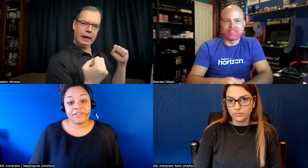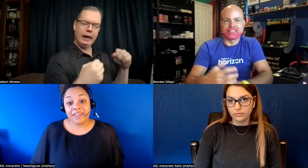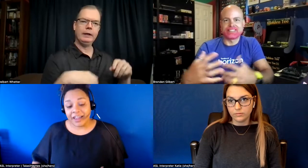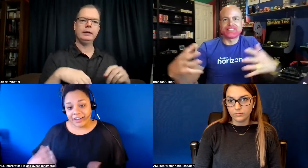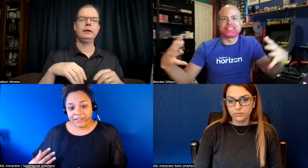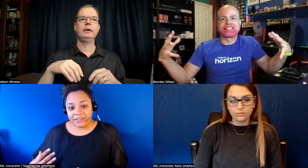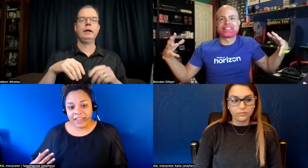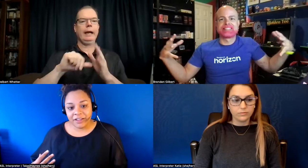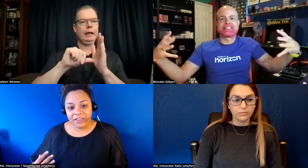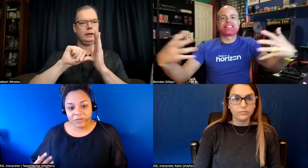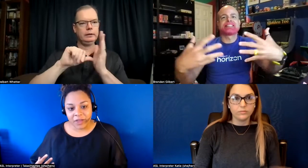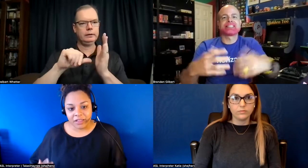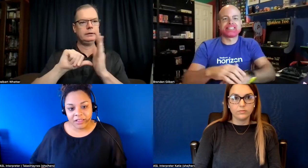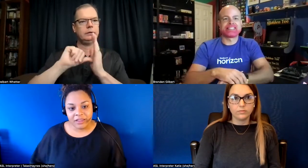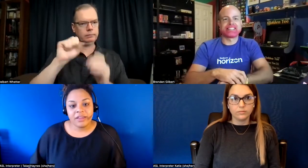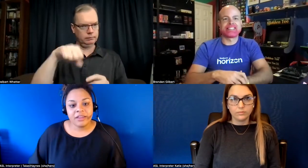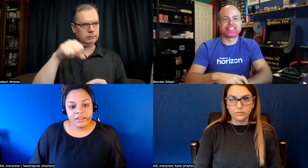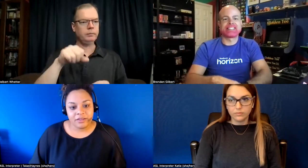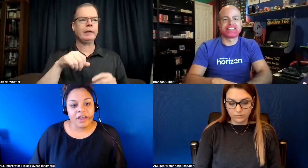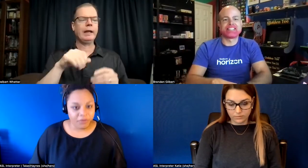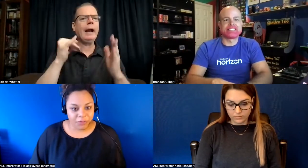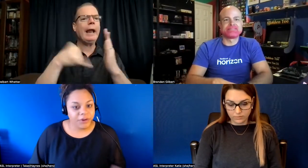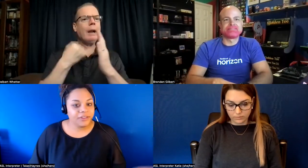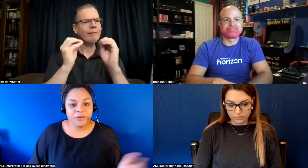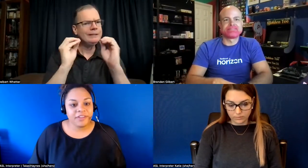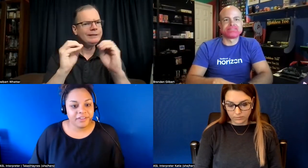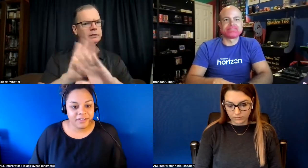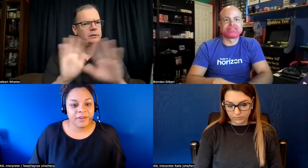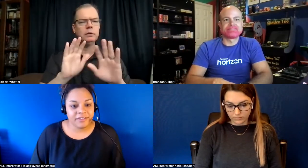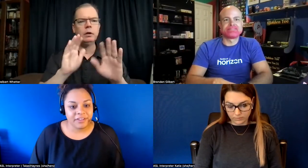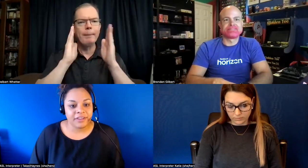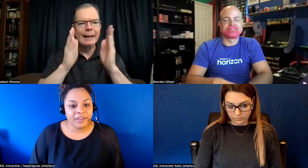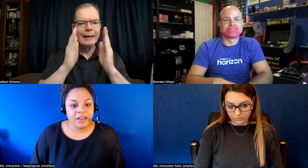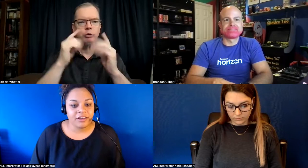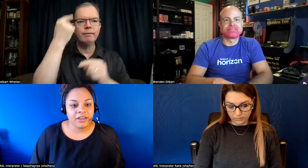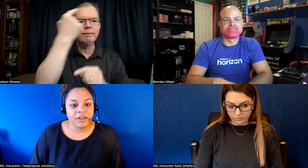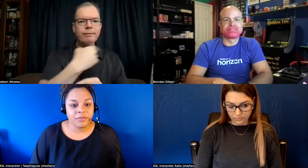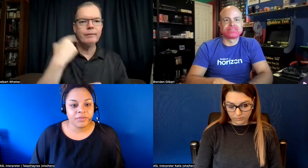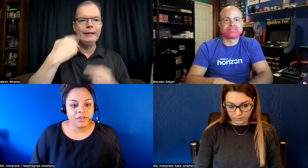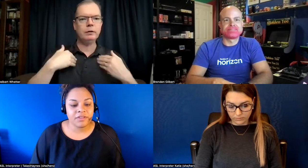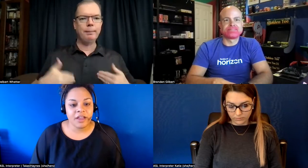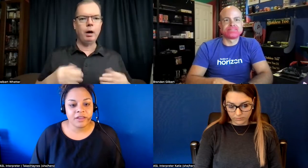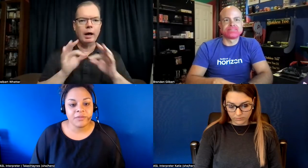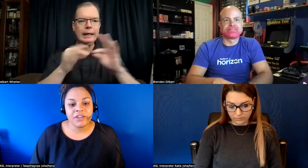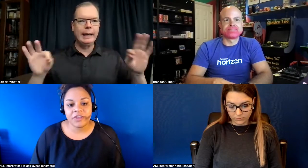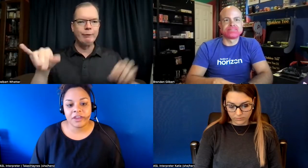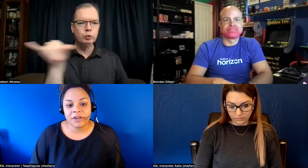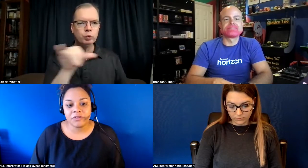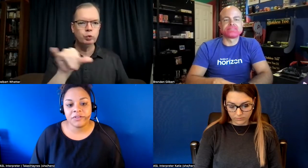side angle as well yeah 360 basically yeah and um it's not i'm teaching the animators to